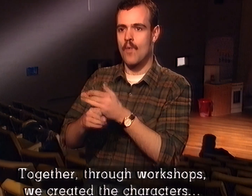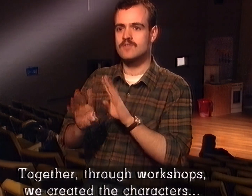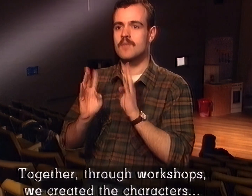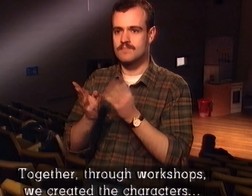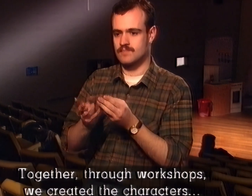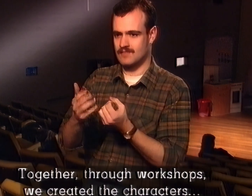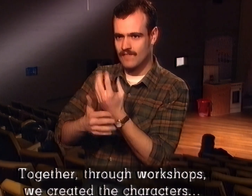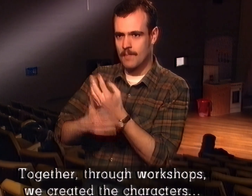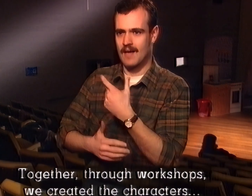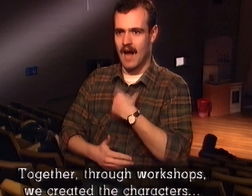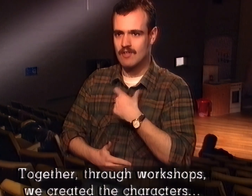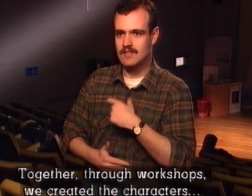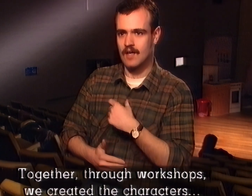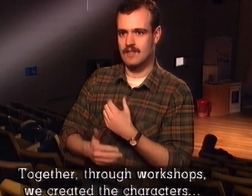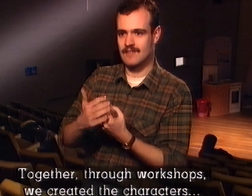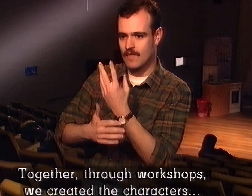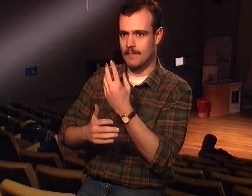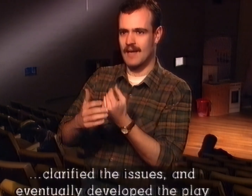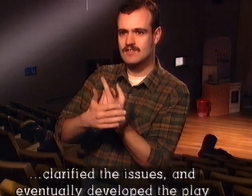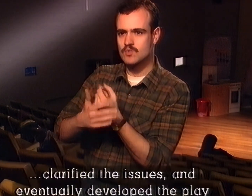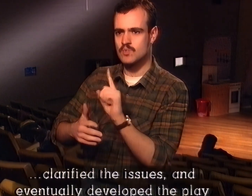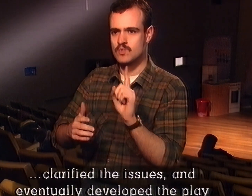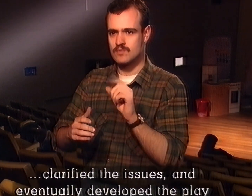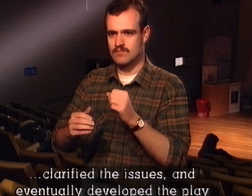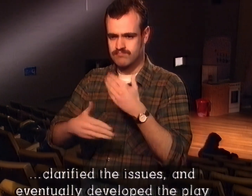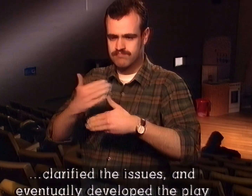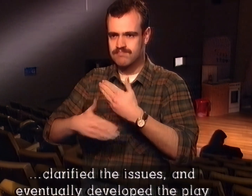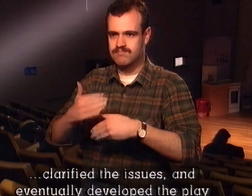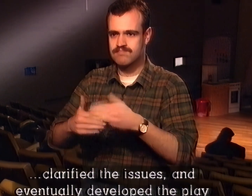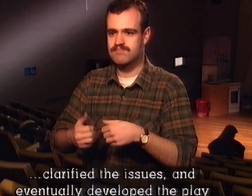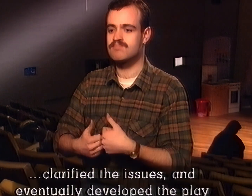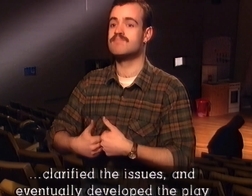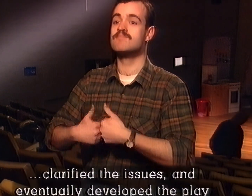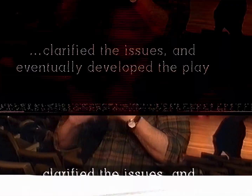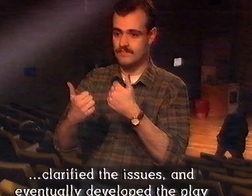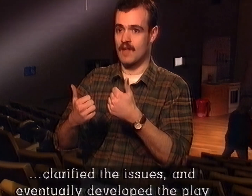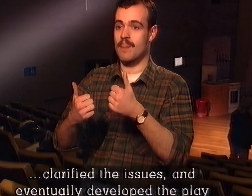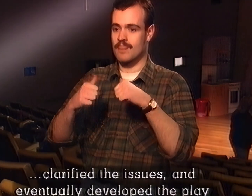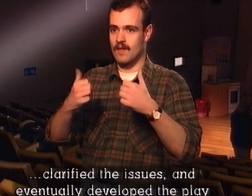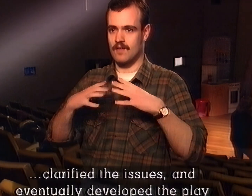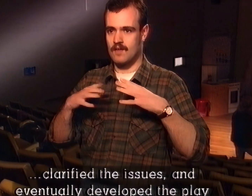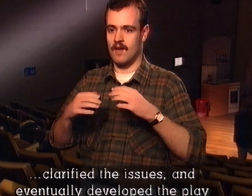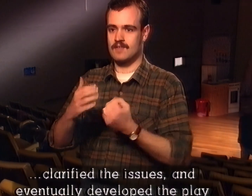workshops, we created the characters, clarified the issues, and eventually developed the play.